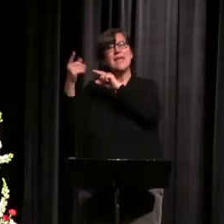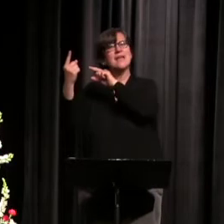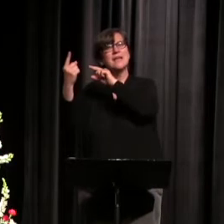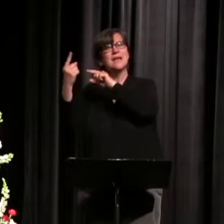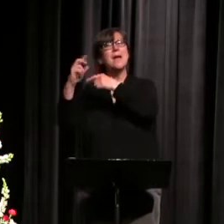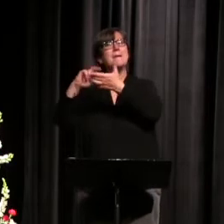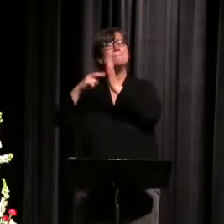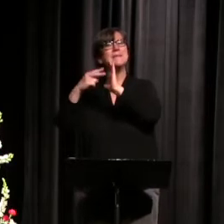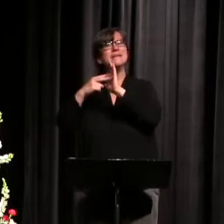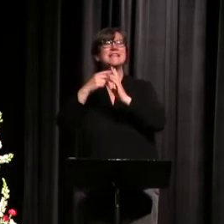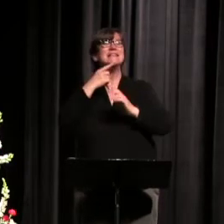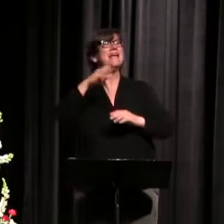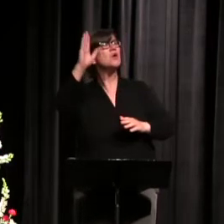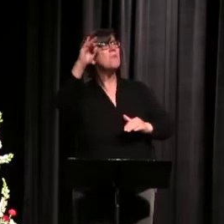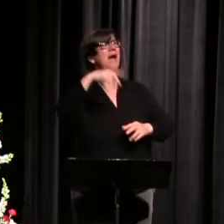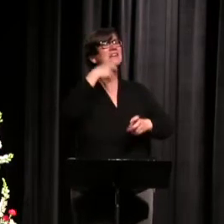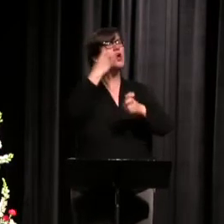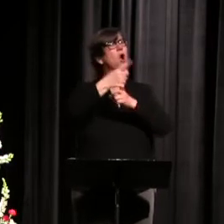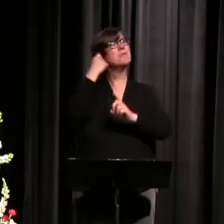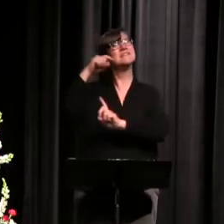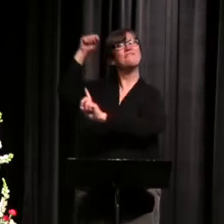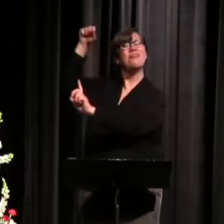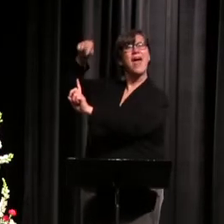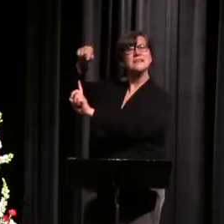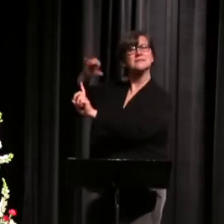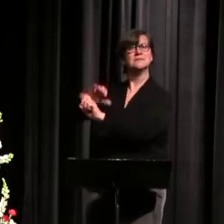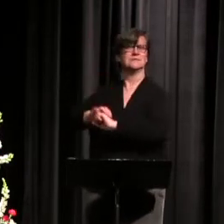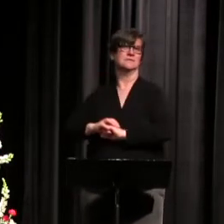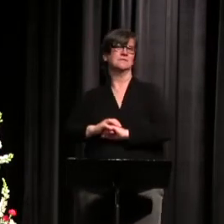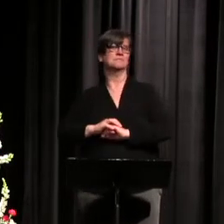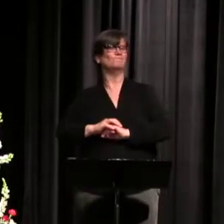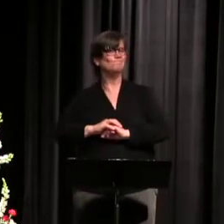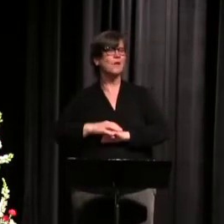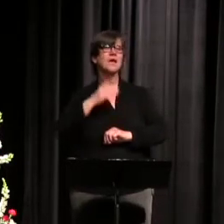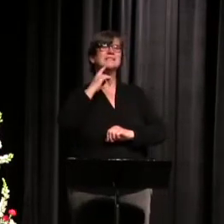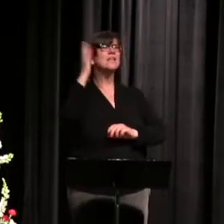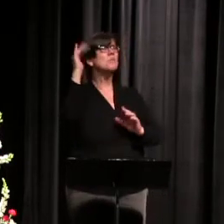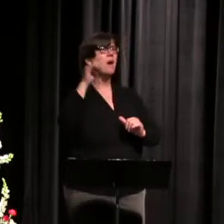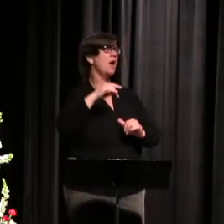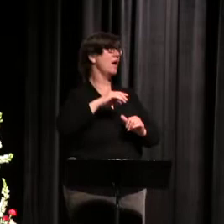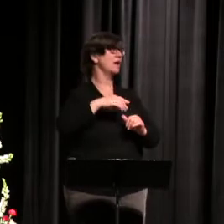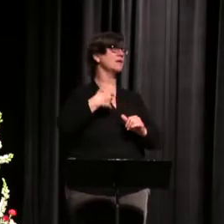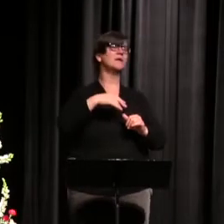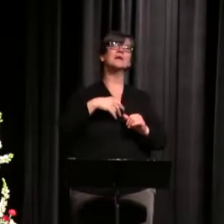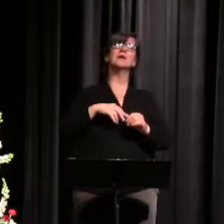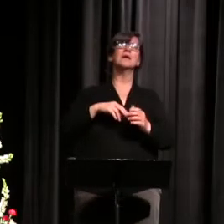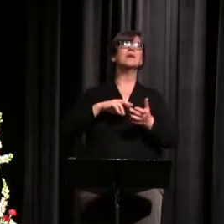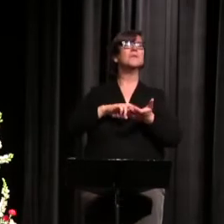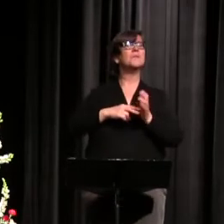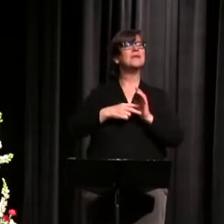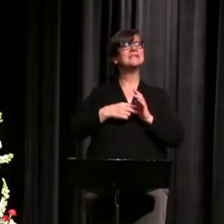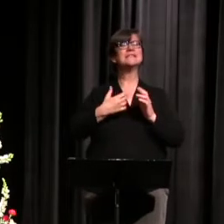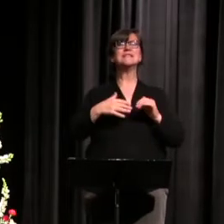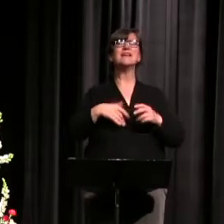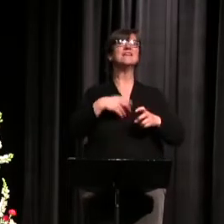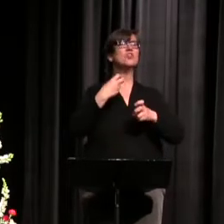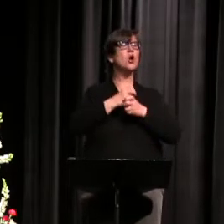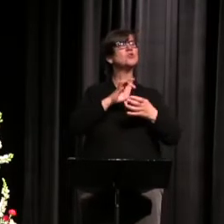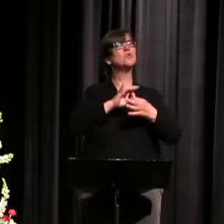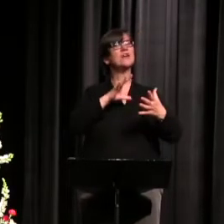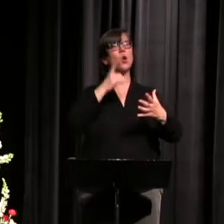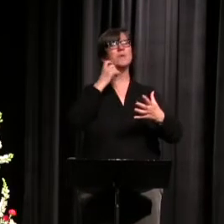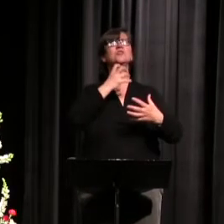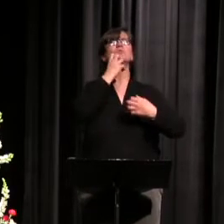I know goodbyes are never easy. The more you care about something, the harder it is to let go. But I promise